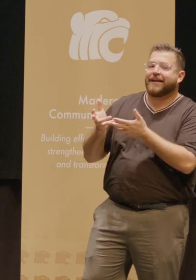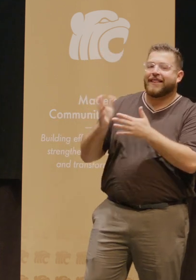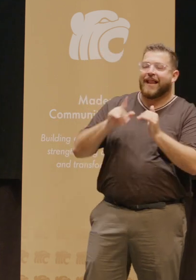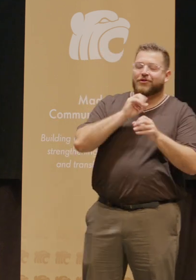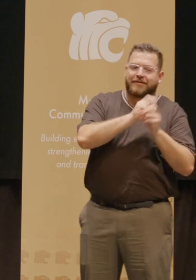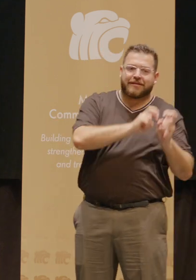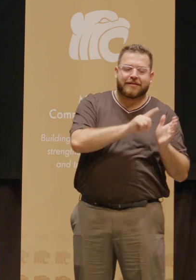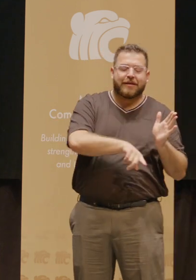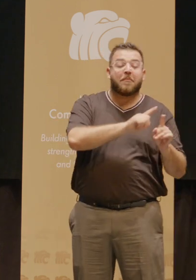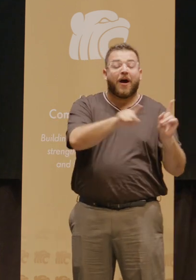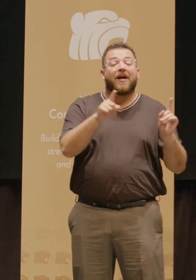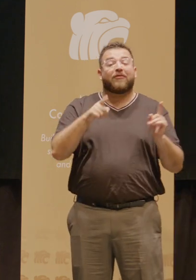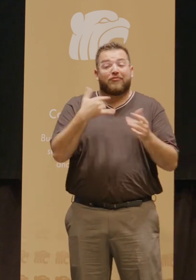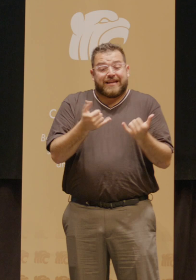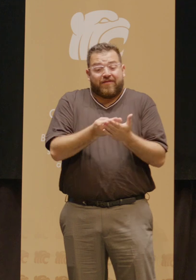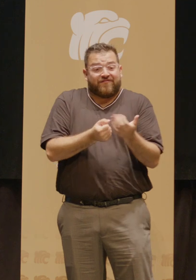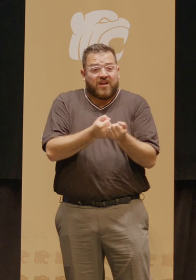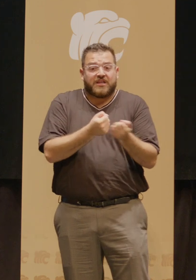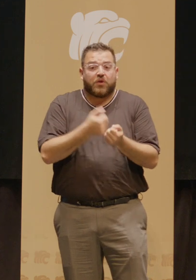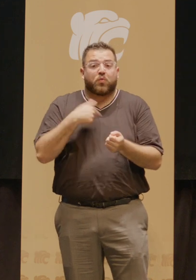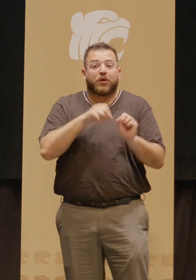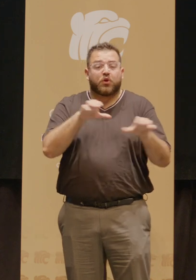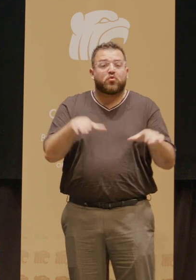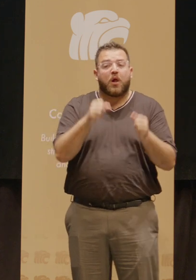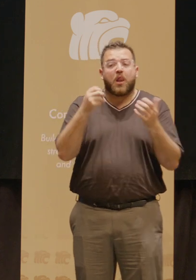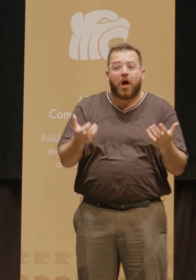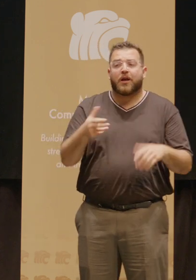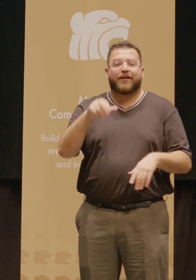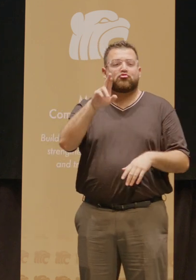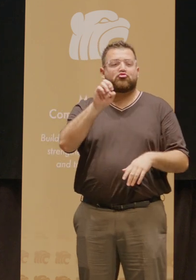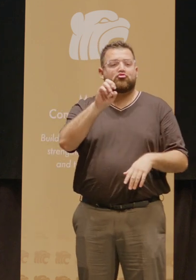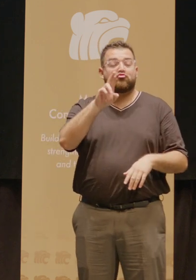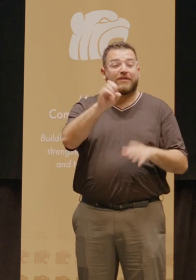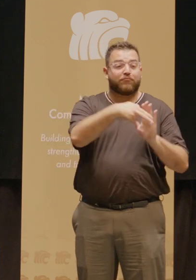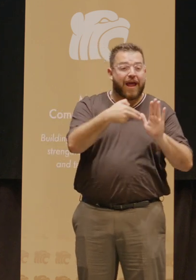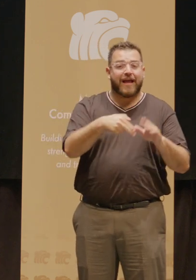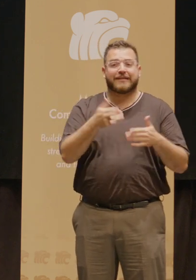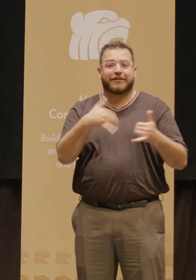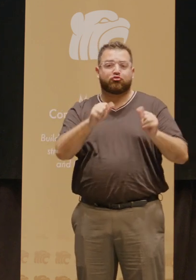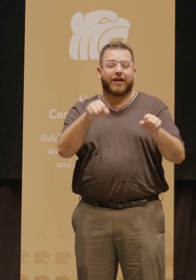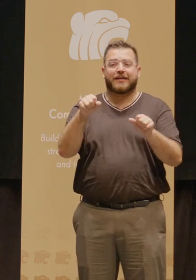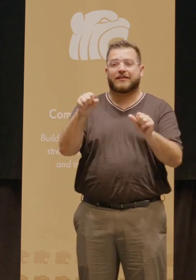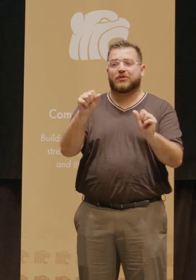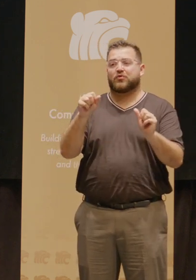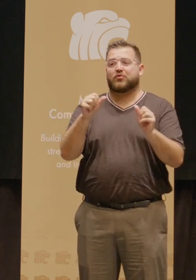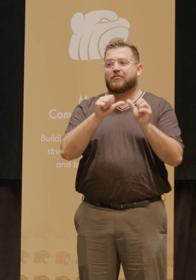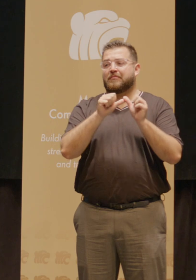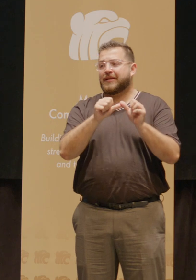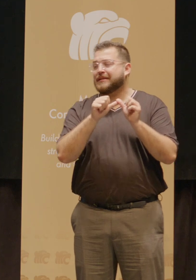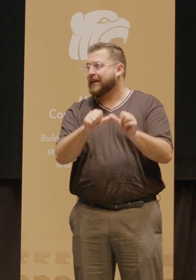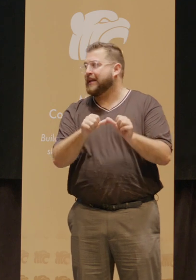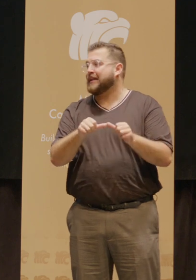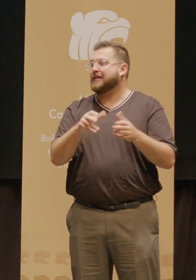The funding, I think, for now, we can probably do a lot through grants and other opportunities so that you would still have your maintenance of your current funding